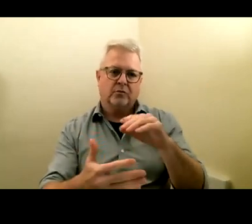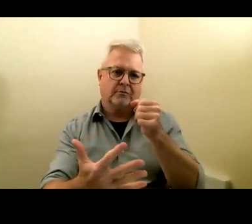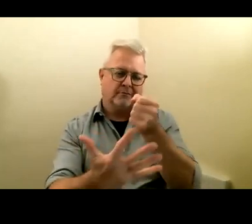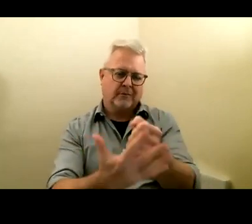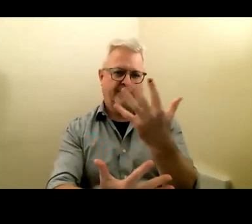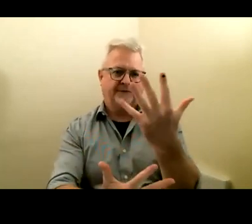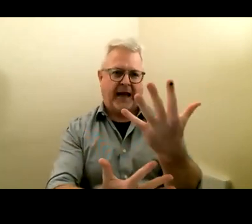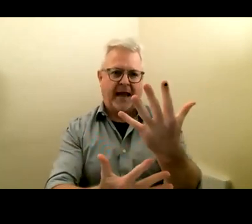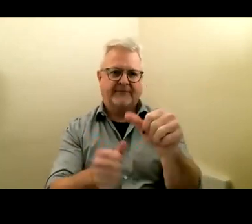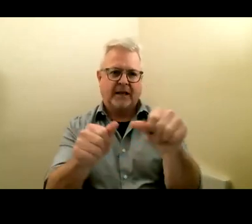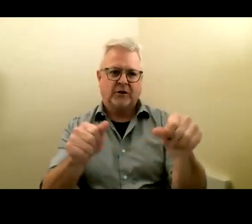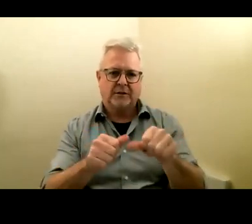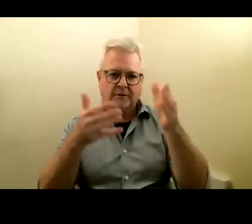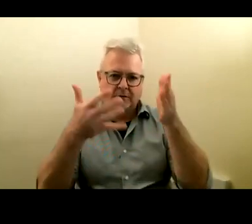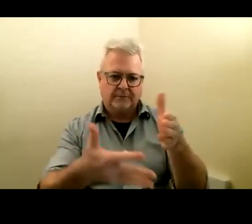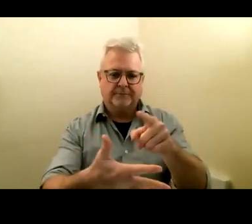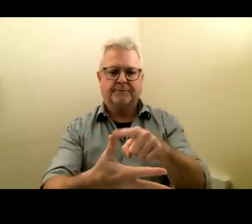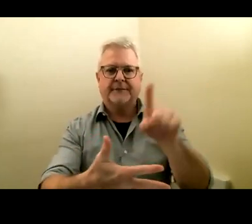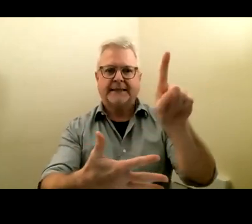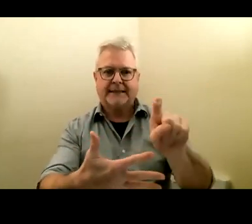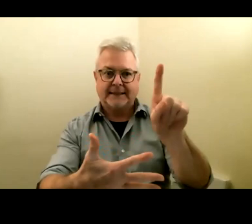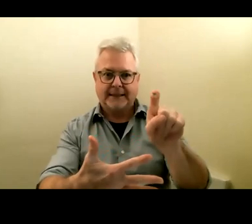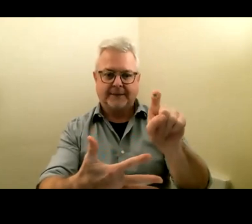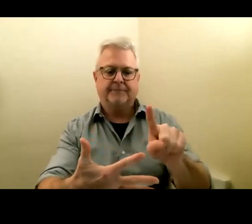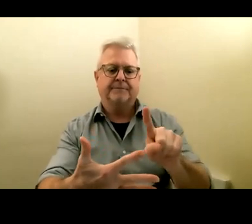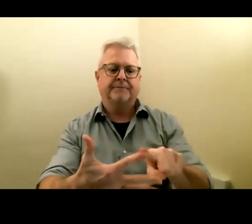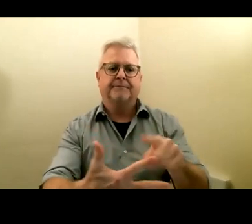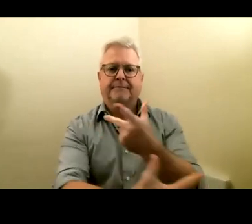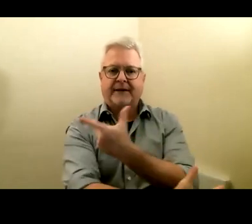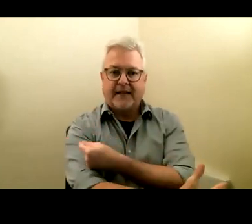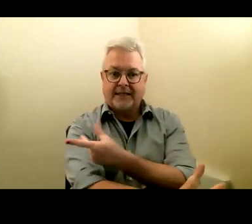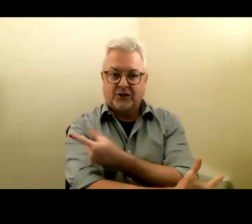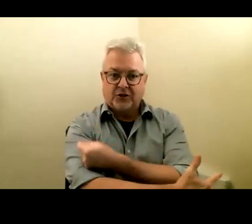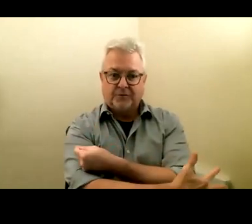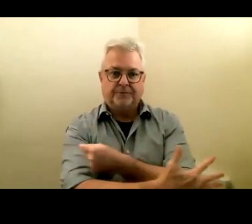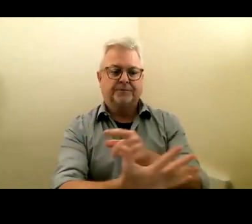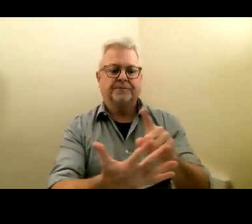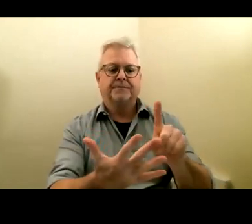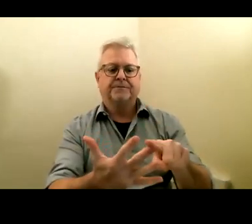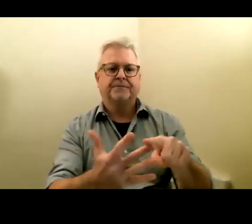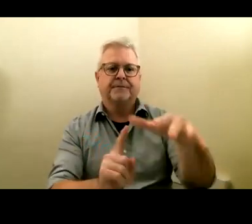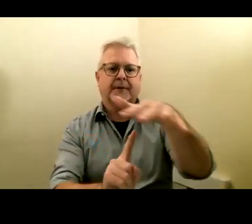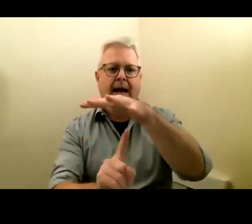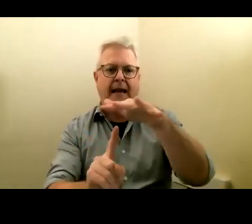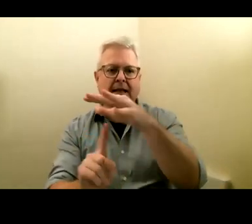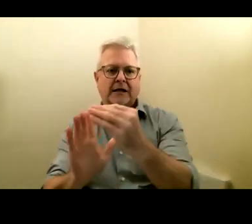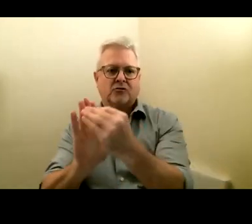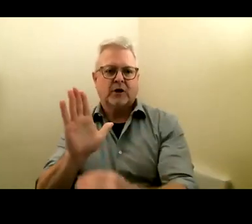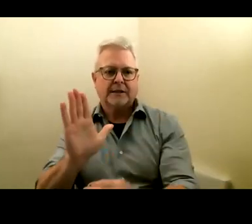it. It took an entire afternoon, and it talked about 5 areas: